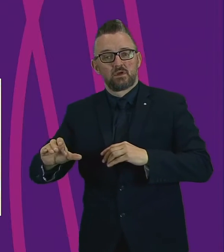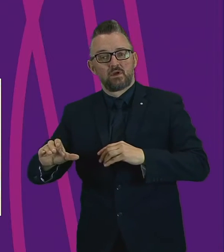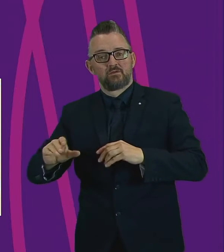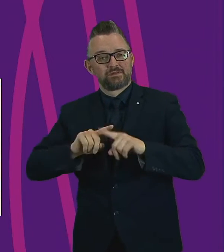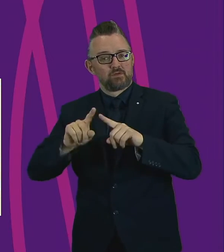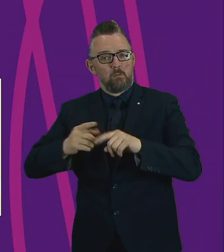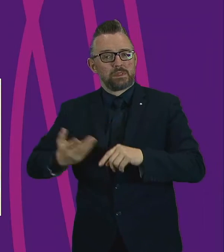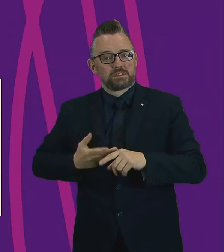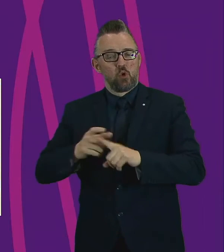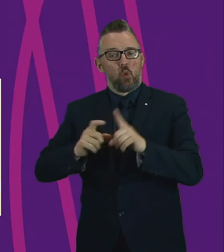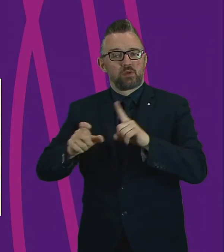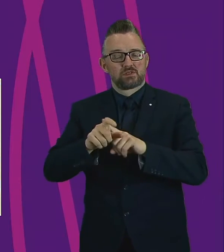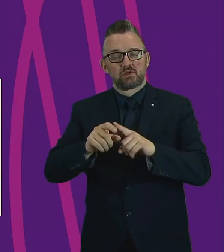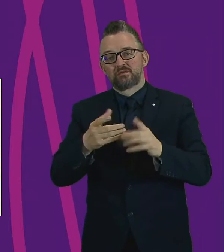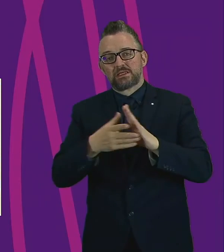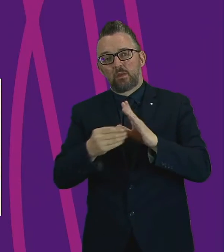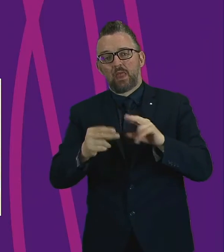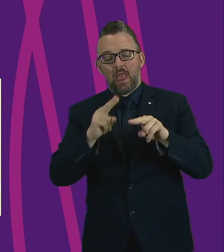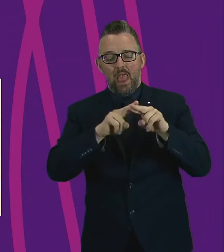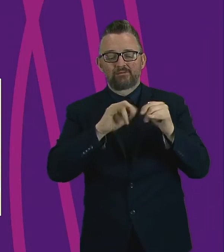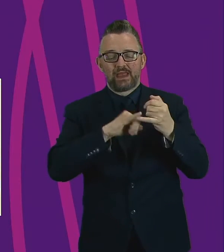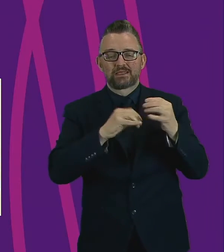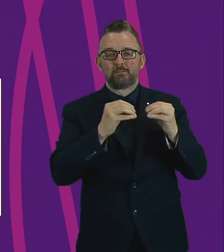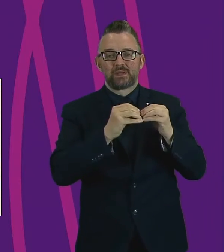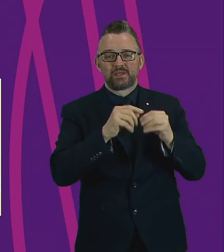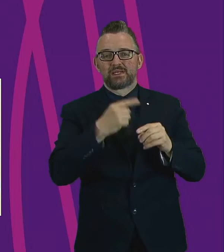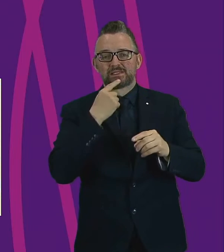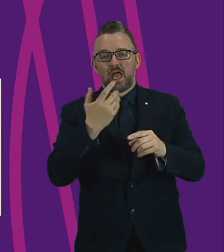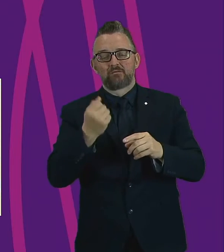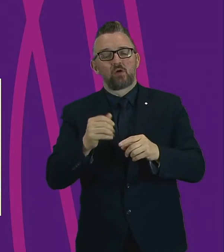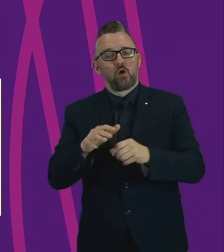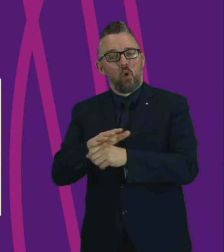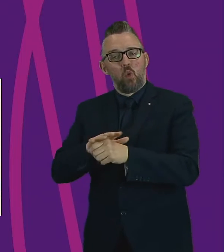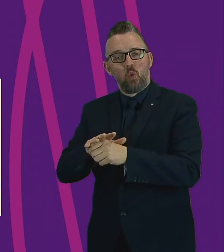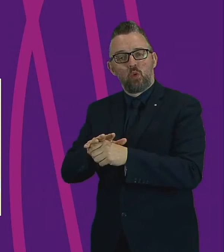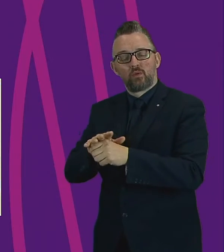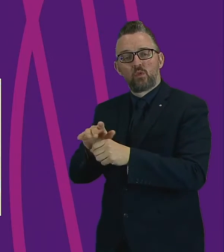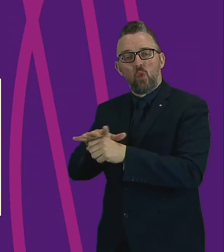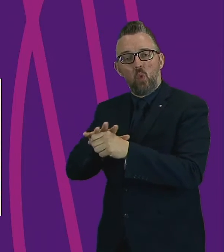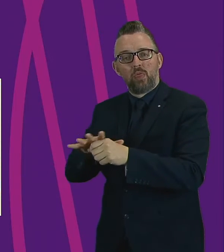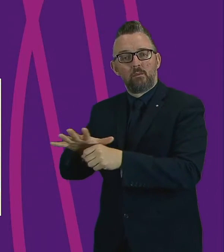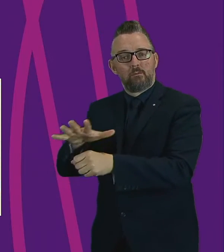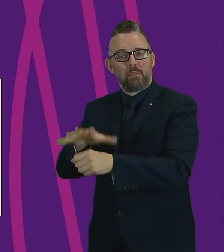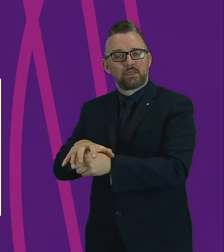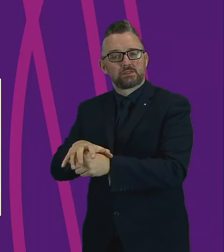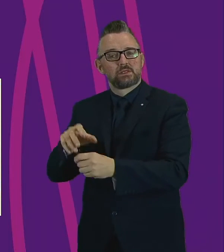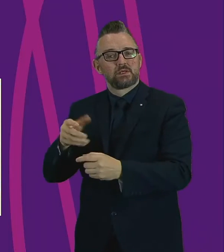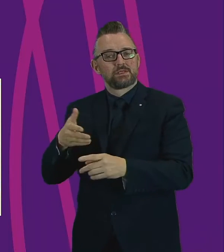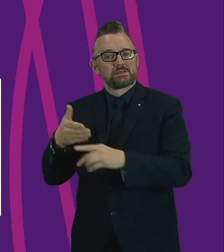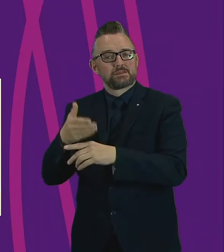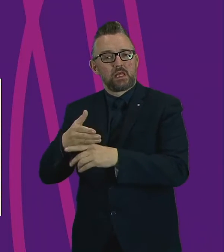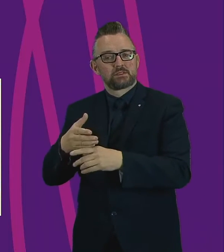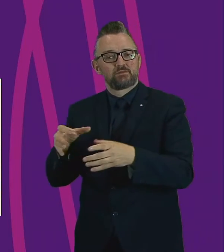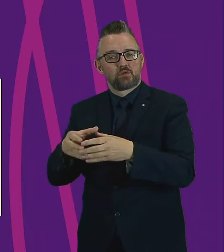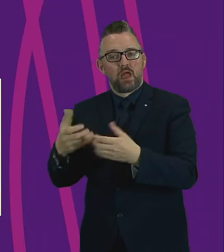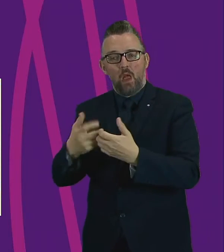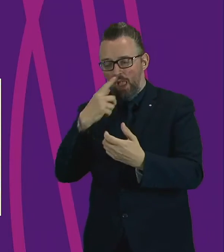the FSB's suggestion of local places task forces to adapt town centres and coordinate